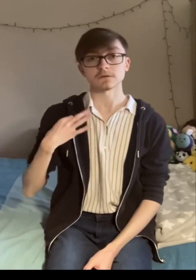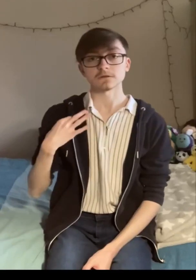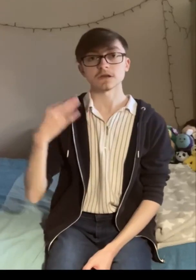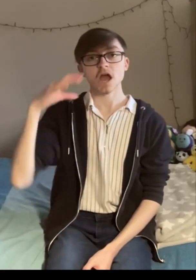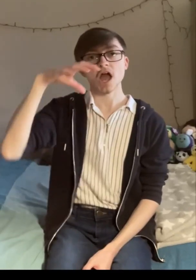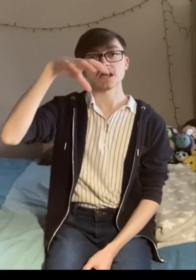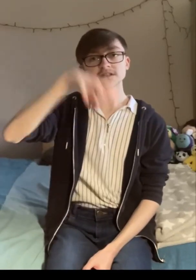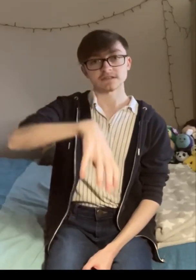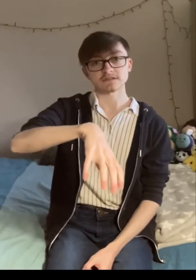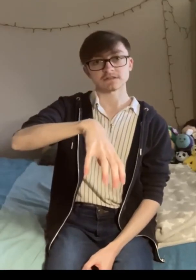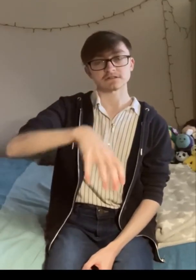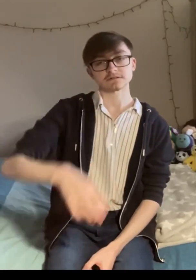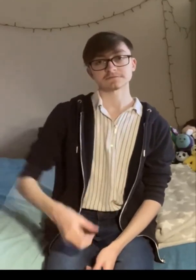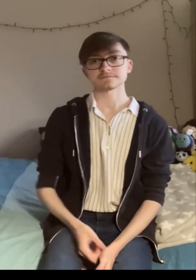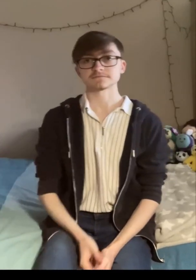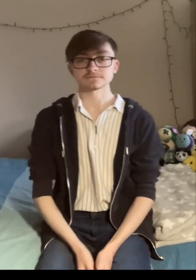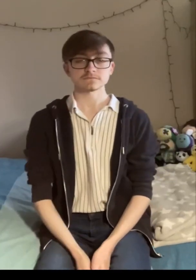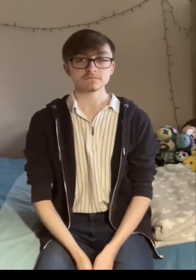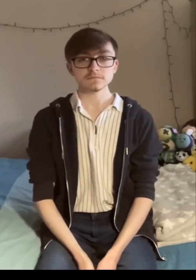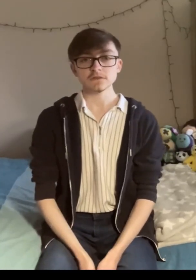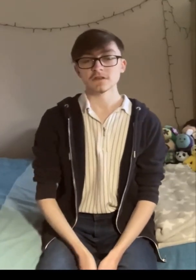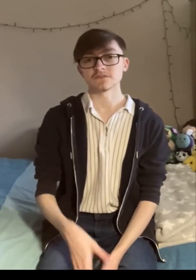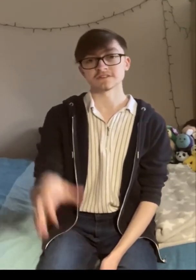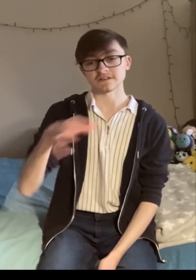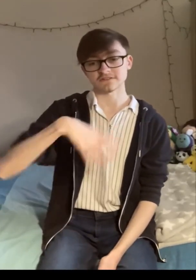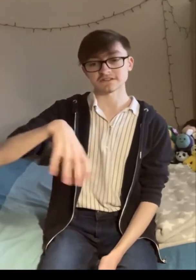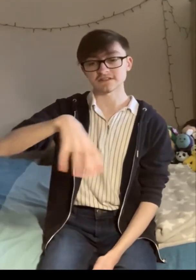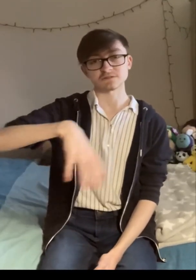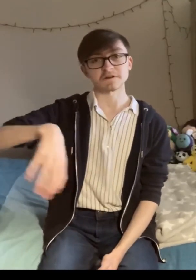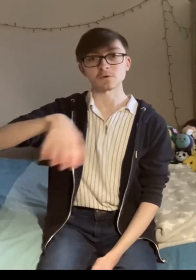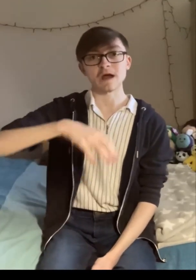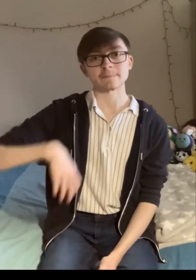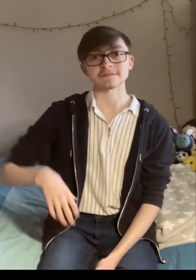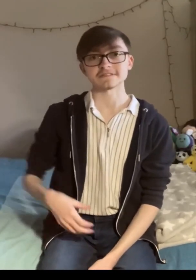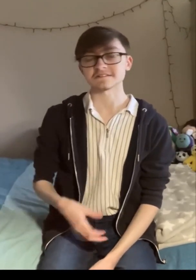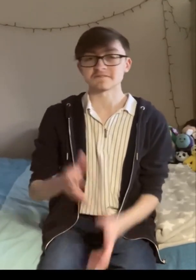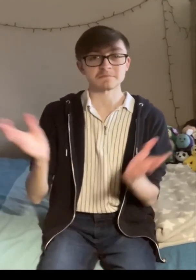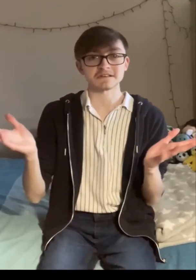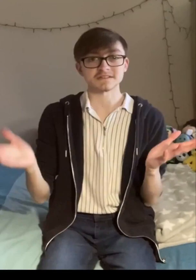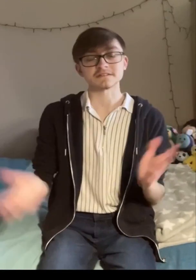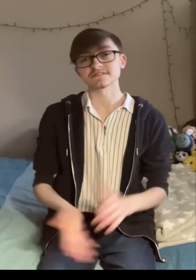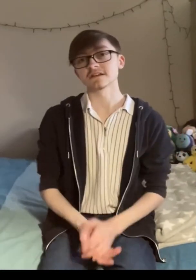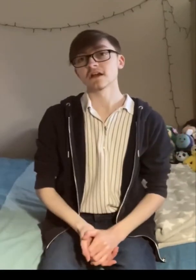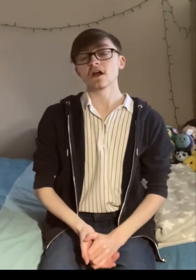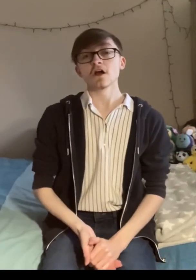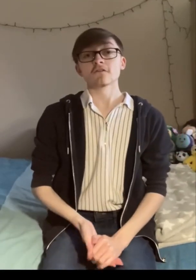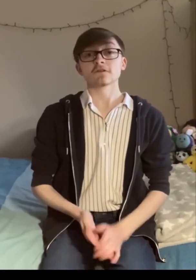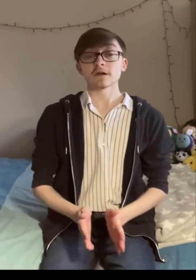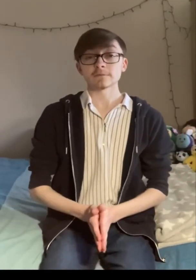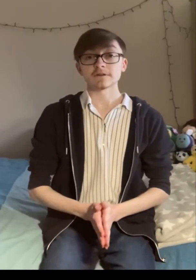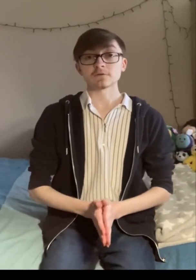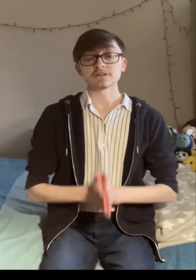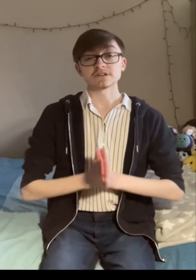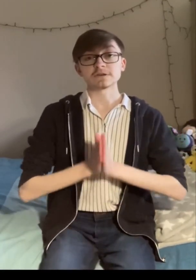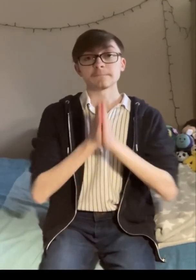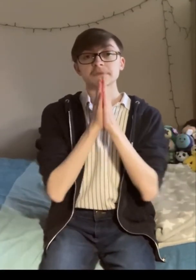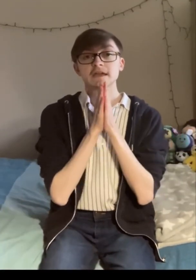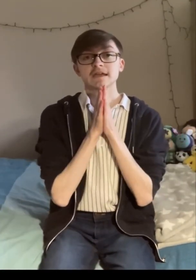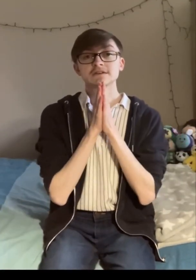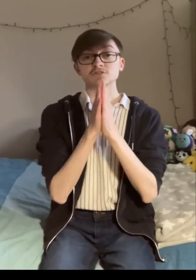Medical center. This is like the center where it all happens in, if that makes sense. For library, what you do is you